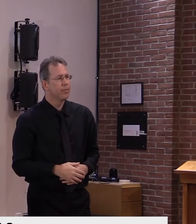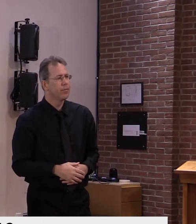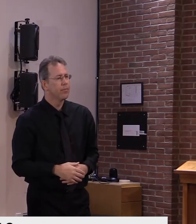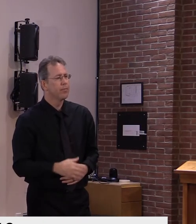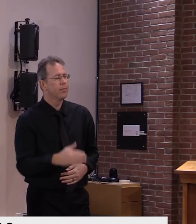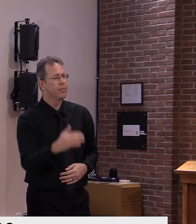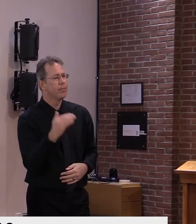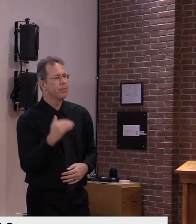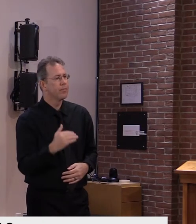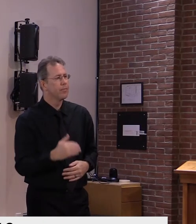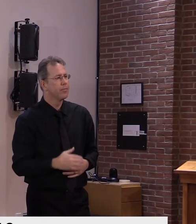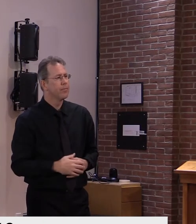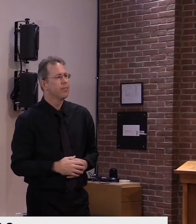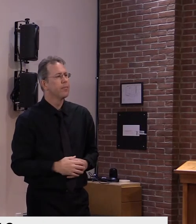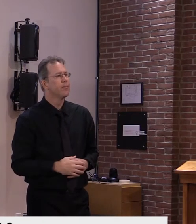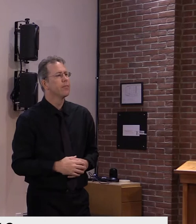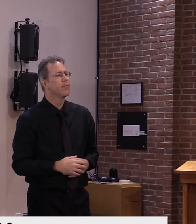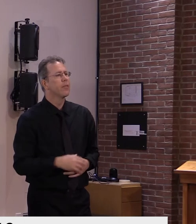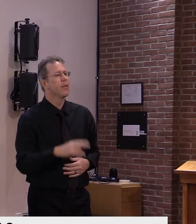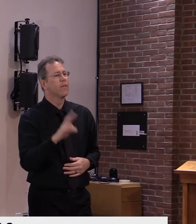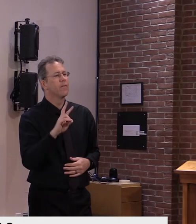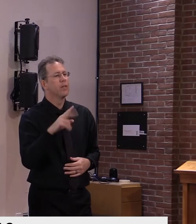Nate Hirschfeld, BPR.